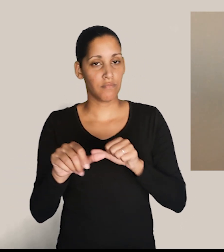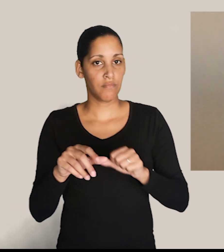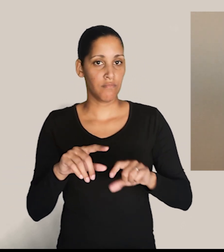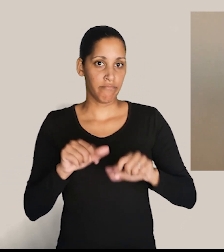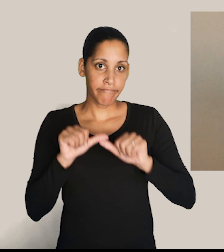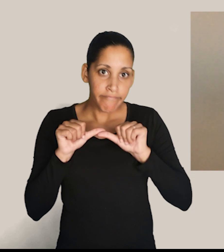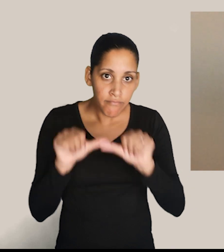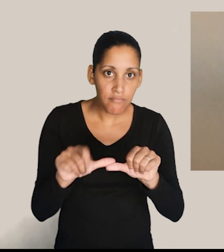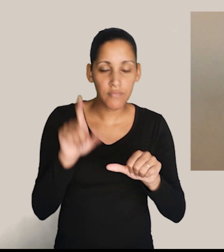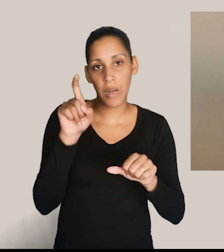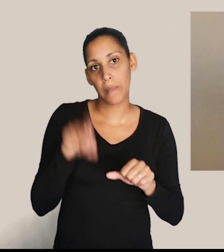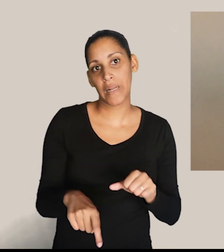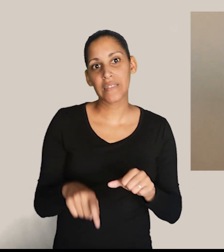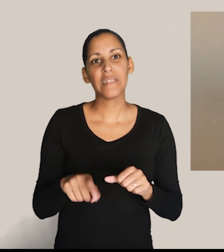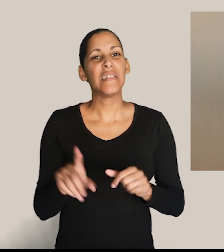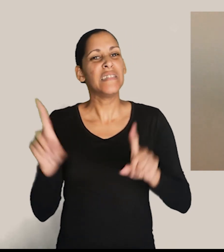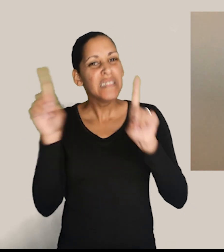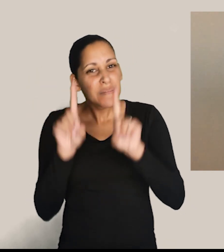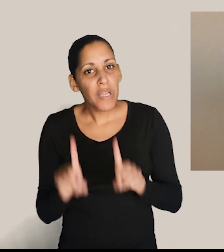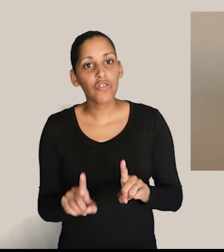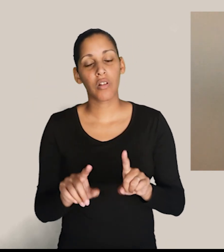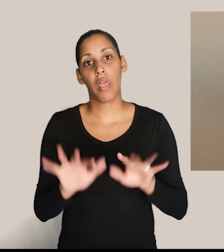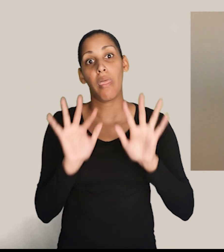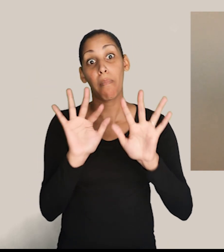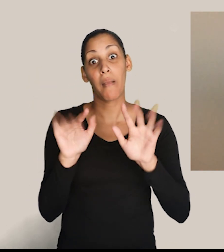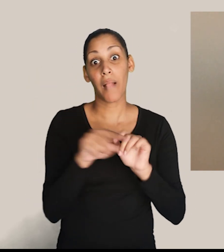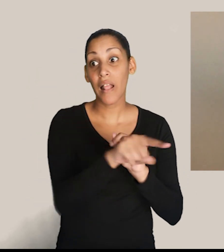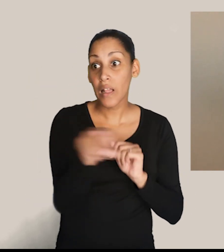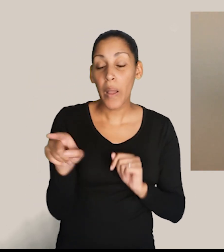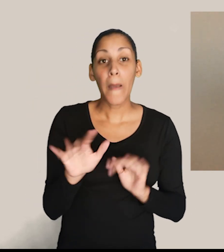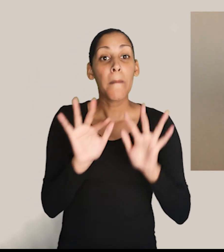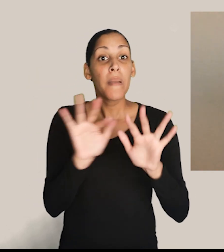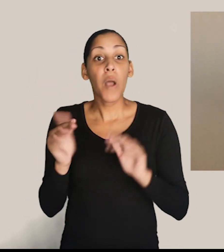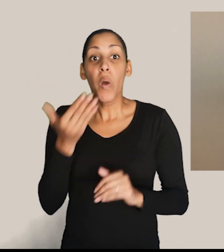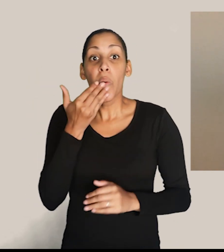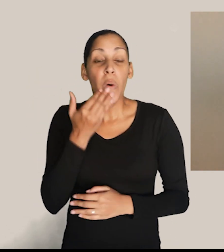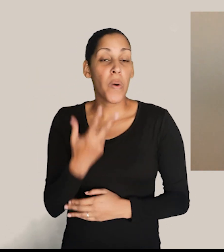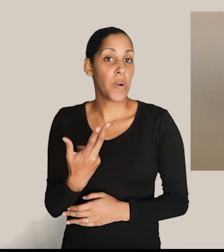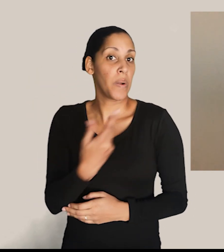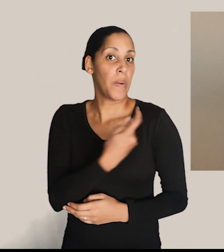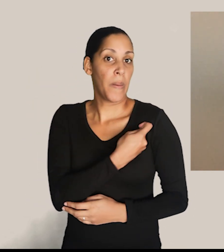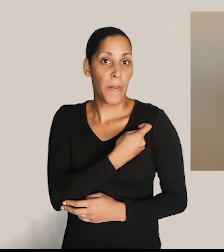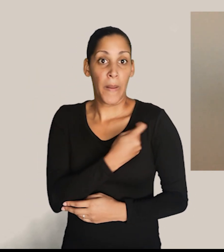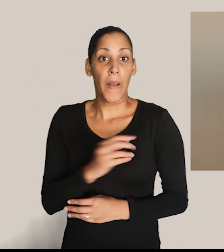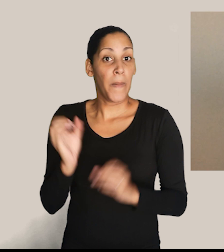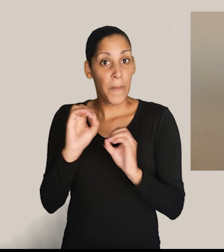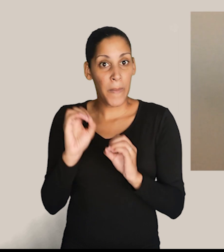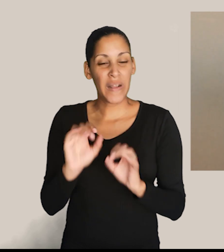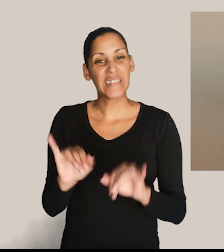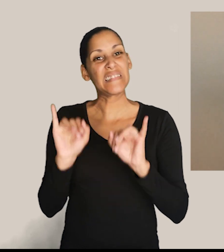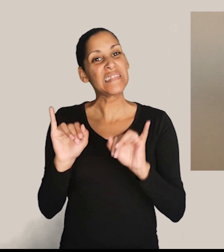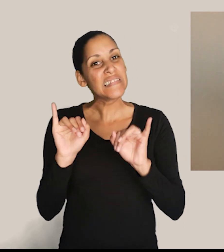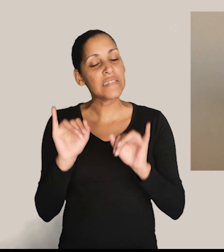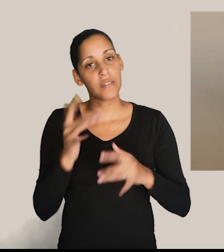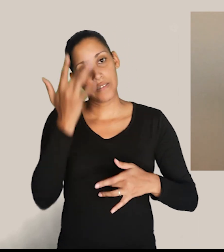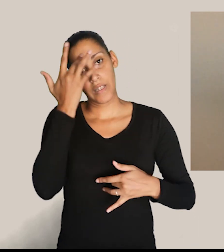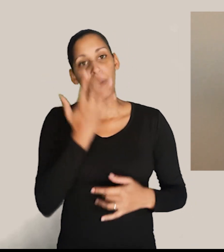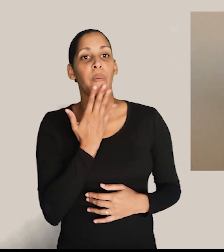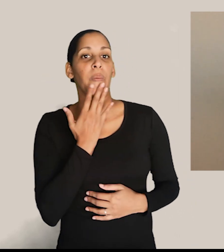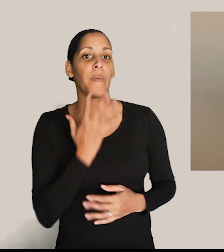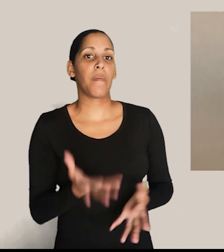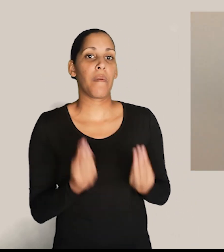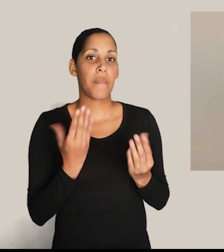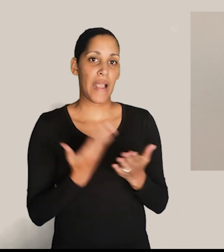for vaccinated individuals, especially whilst in public, around unvaccinated individuals who may be at risk of